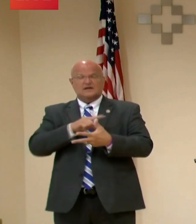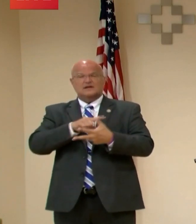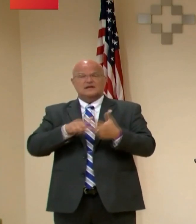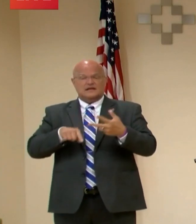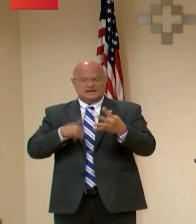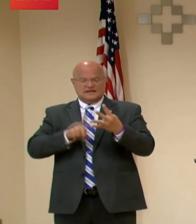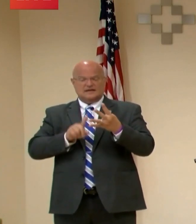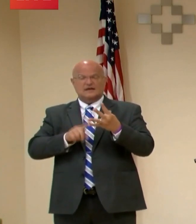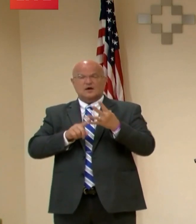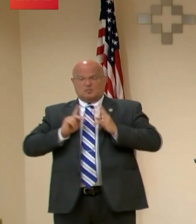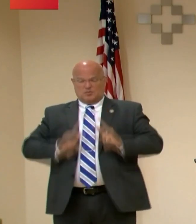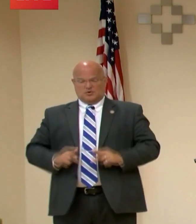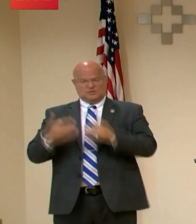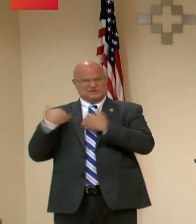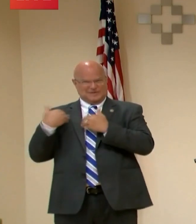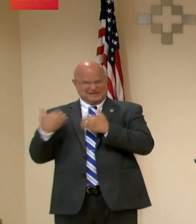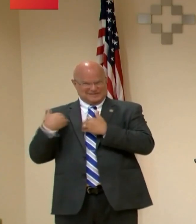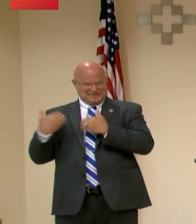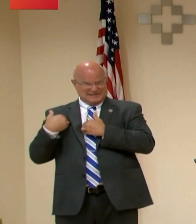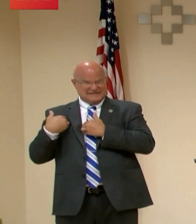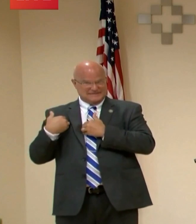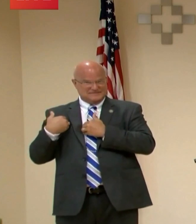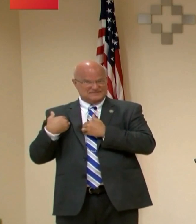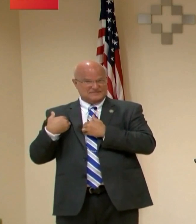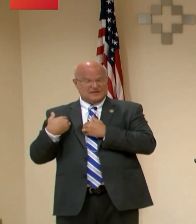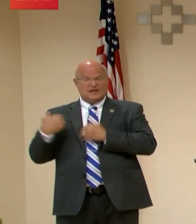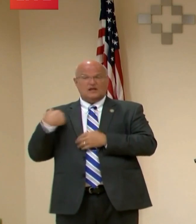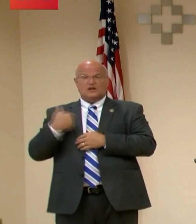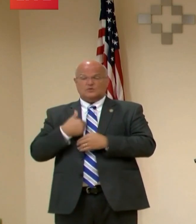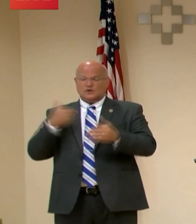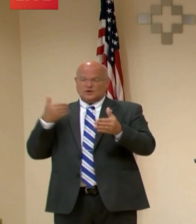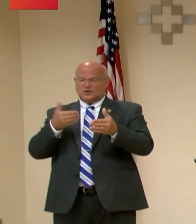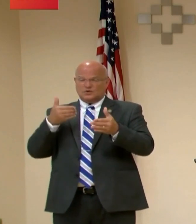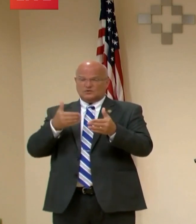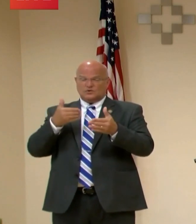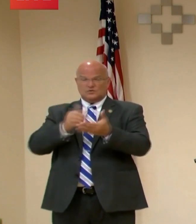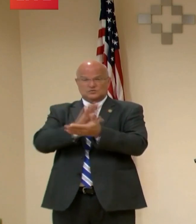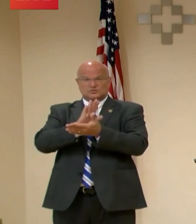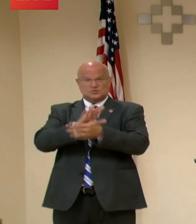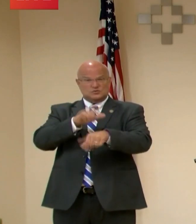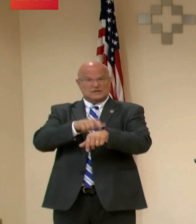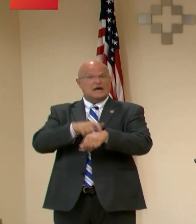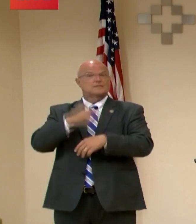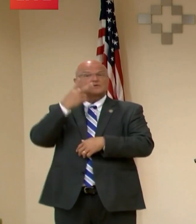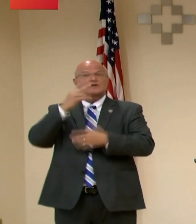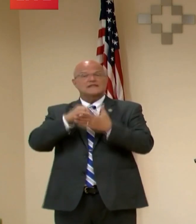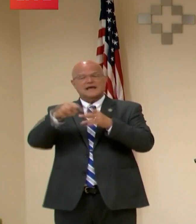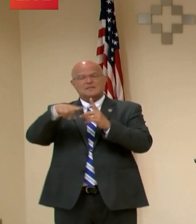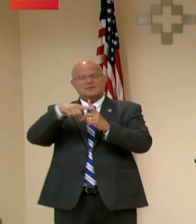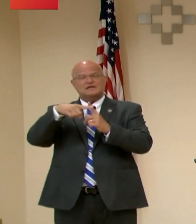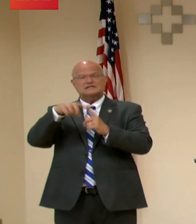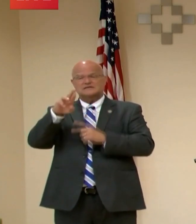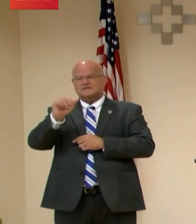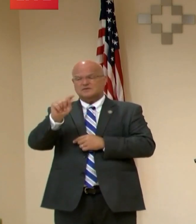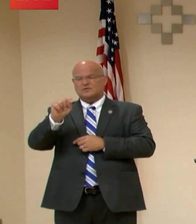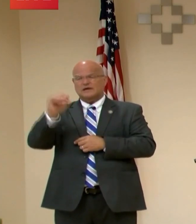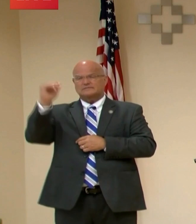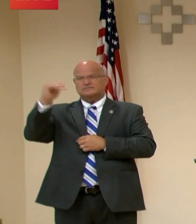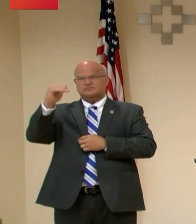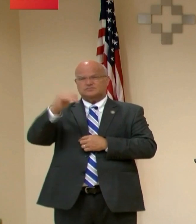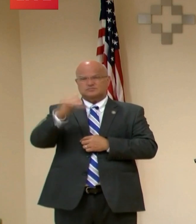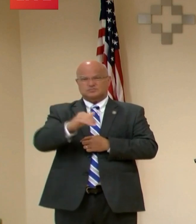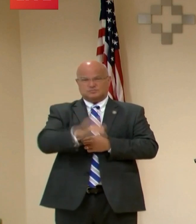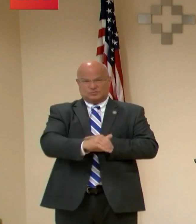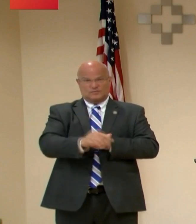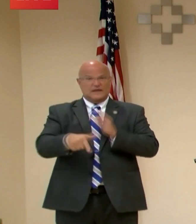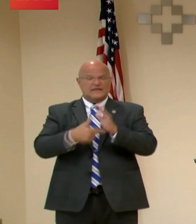personal responsibility. And as we get closer to the school time, you'll see that positivity rate go down.